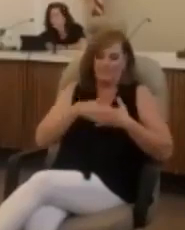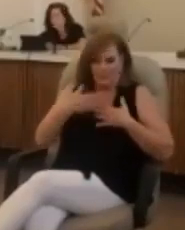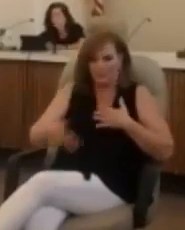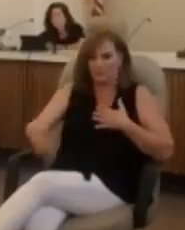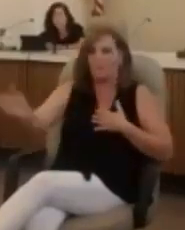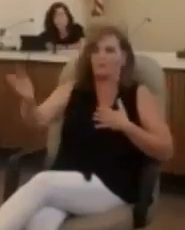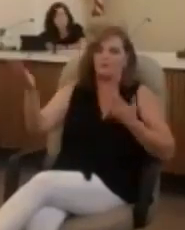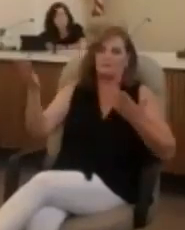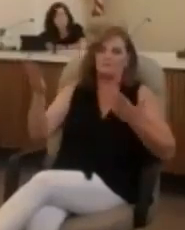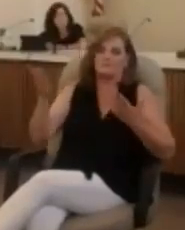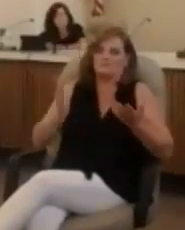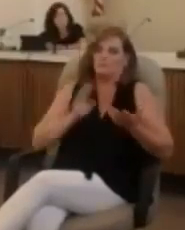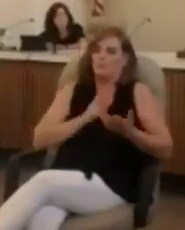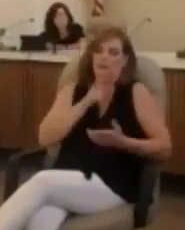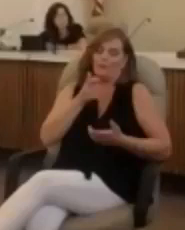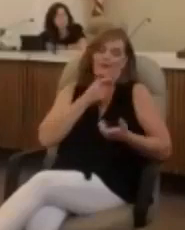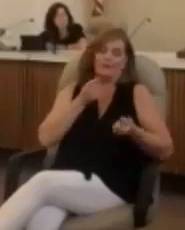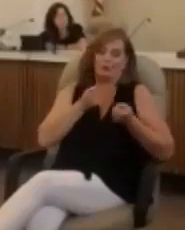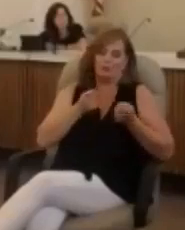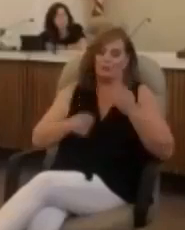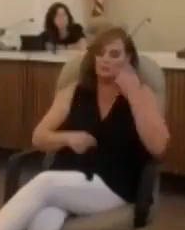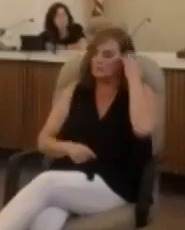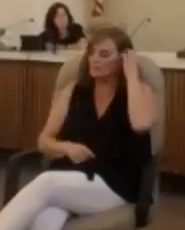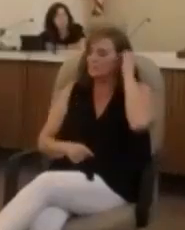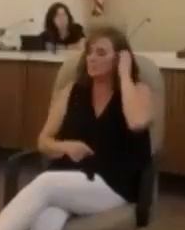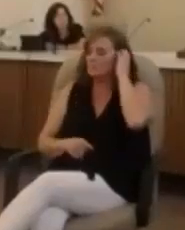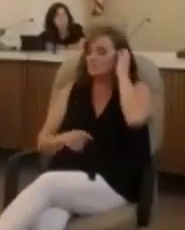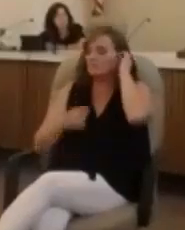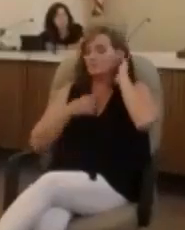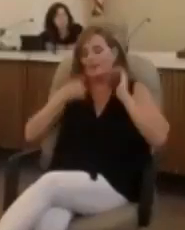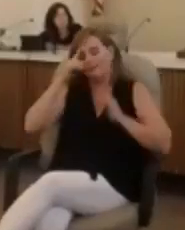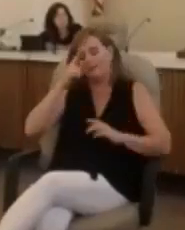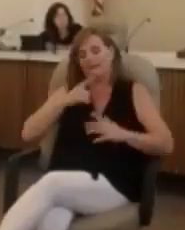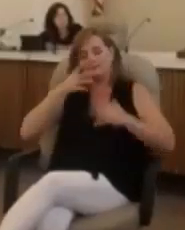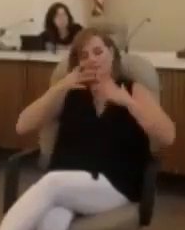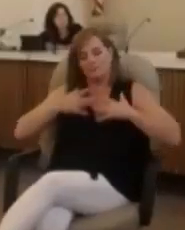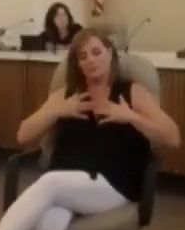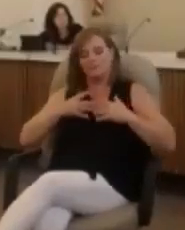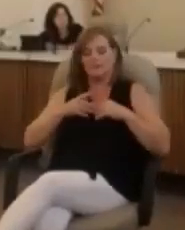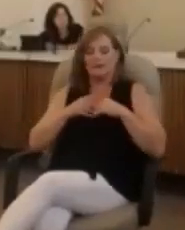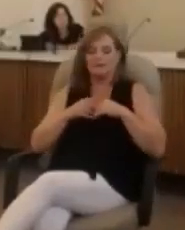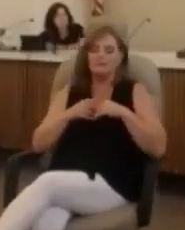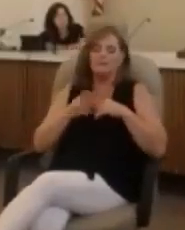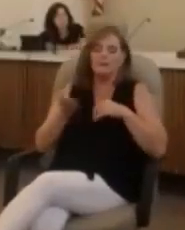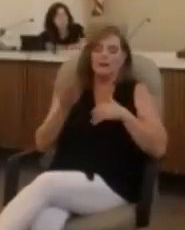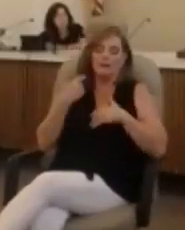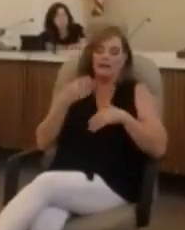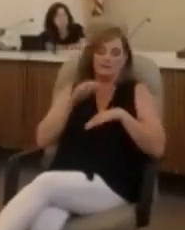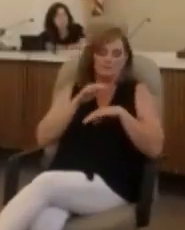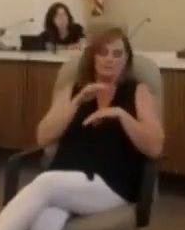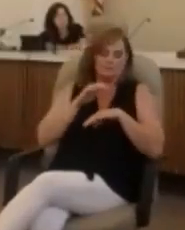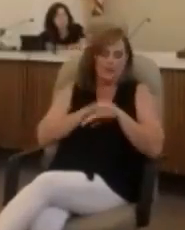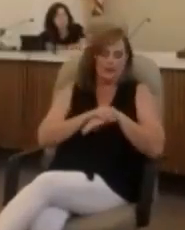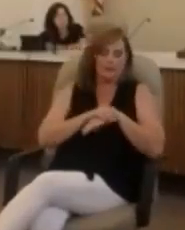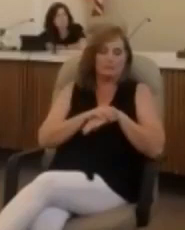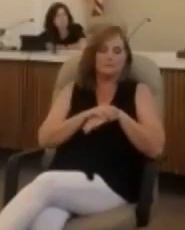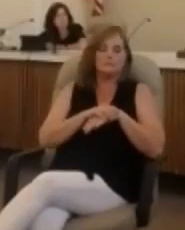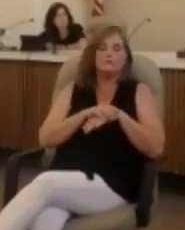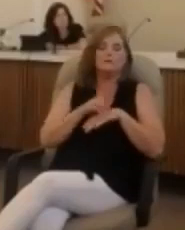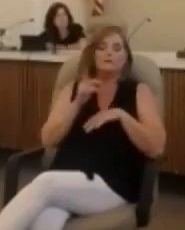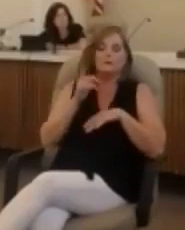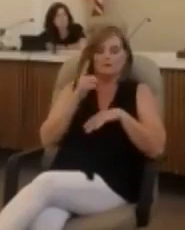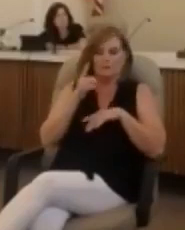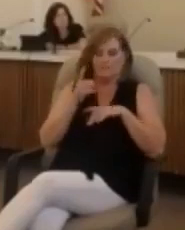project. That's unfortunate. It's unfortunate last night that on the zoning board last night on the planning